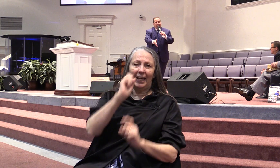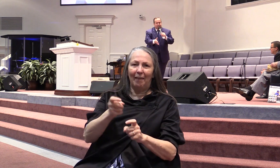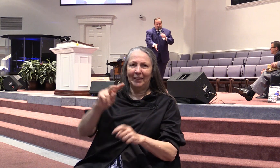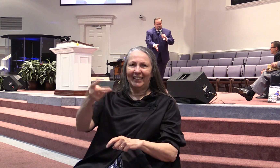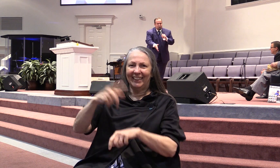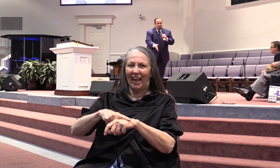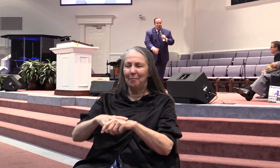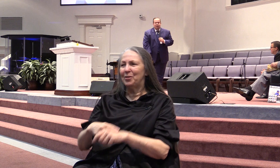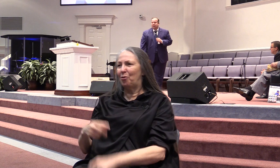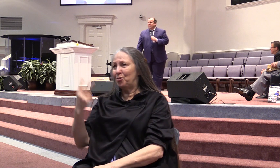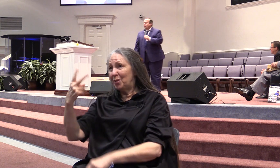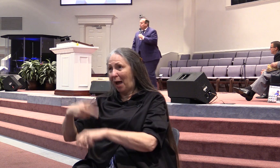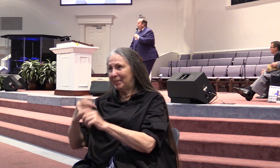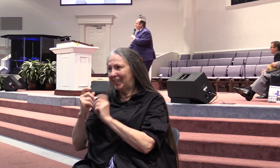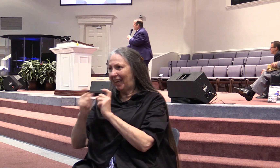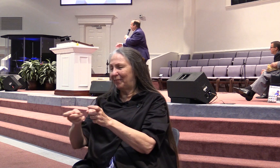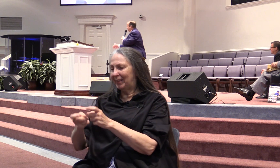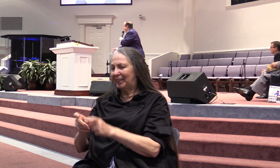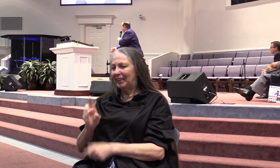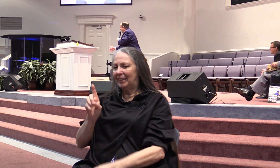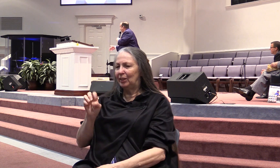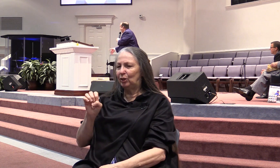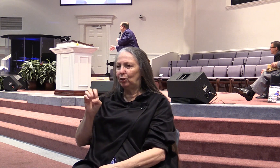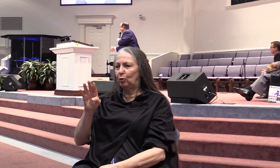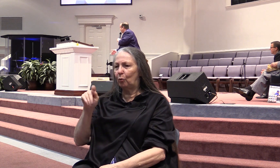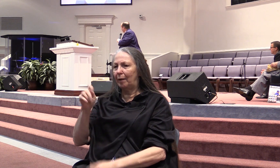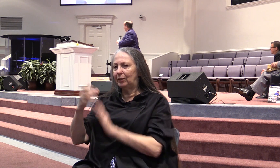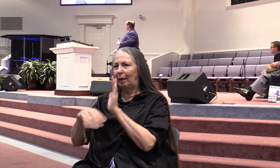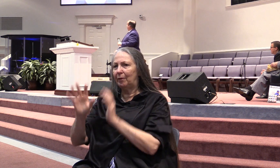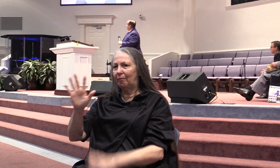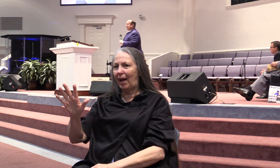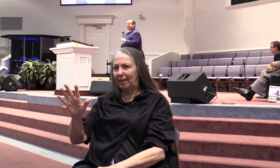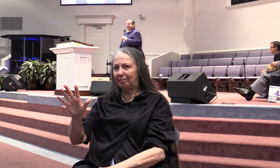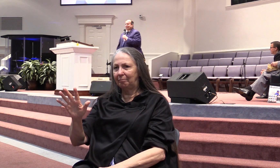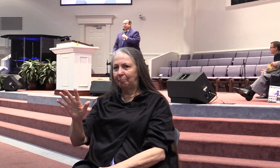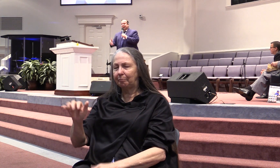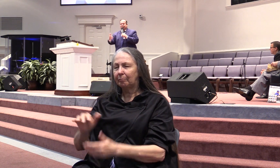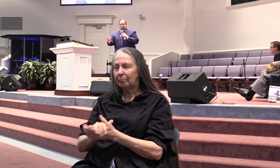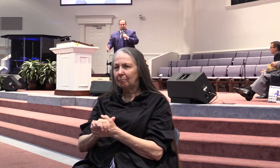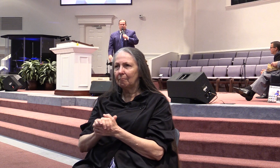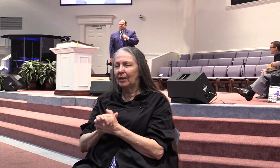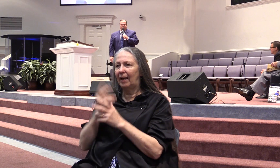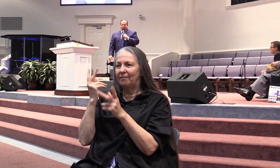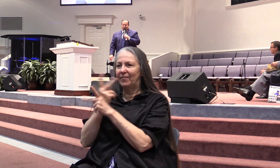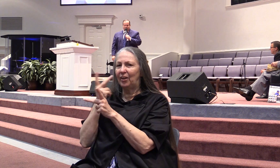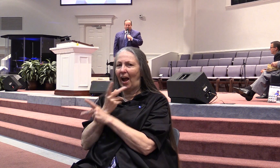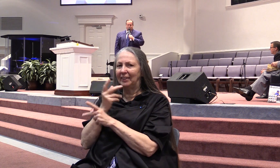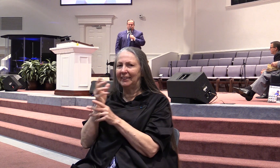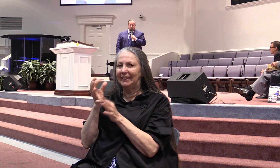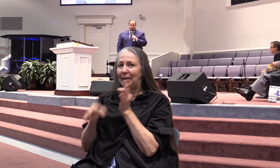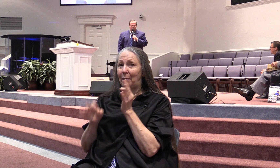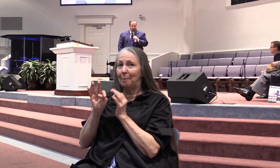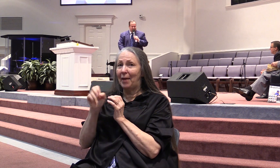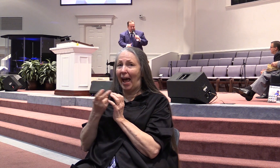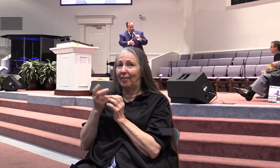10 times 2. And Deuteronomy chapter 5, 10 divided by 2. Now if you can't do the simple math, I cannot help you. Use